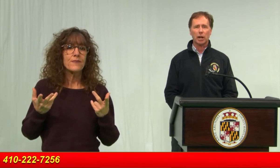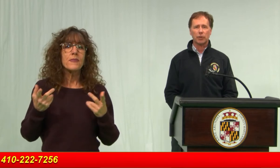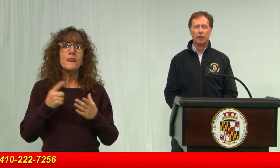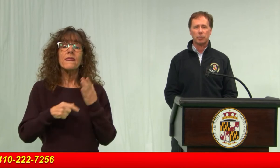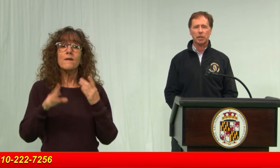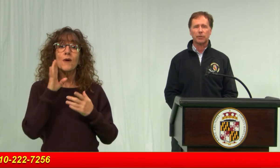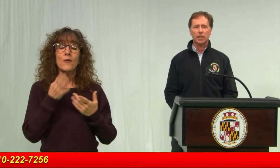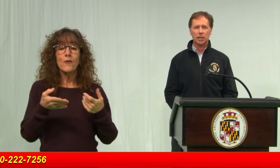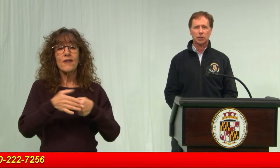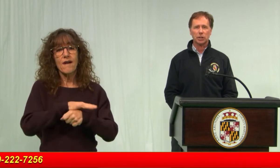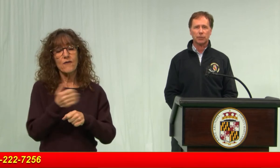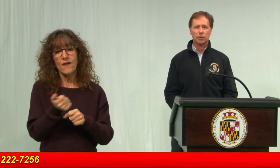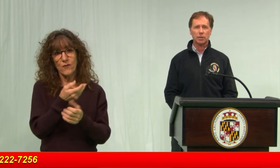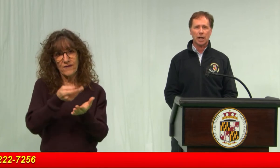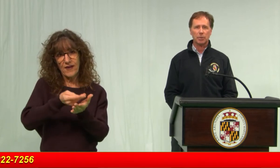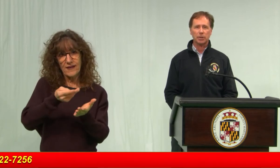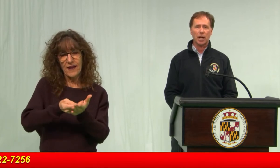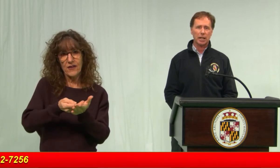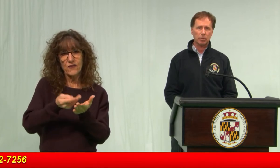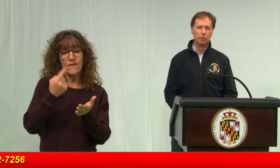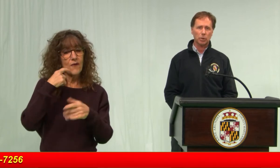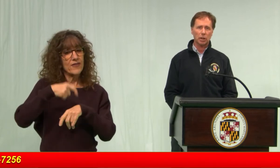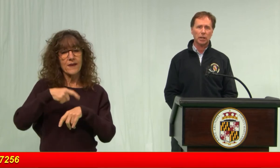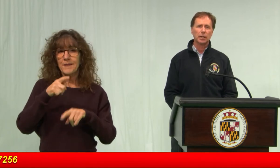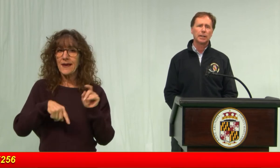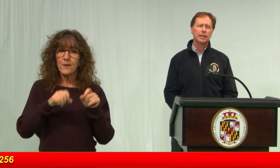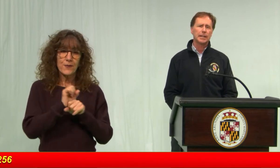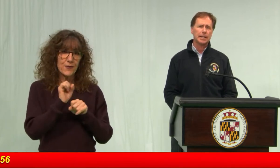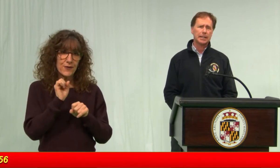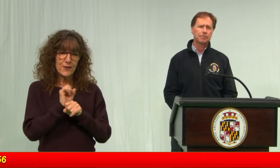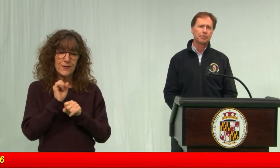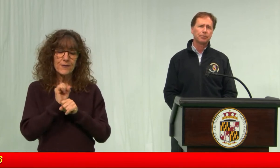we're going to cover everybody financially for the time that they're not able to work.